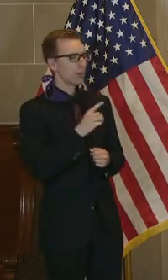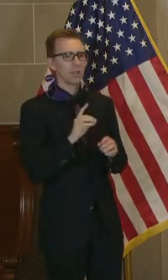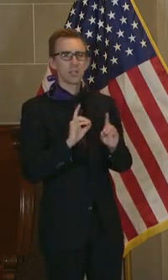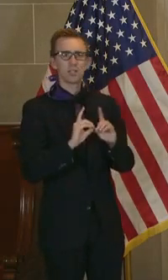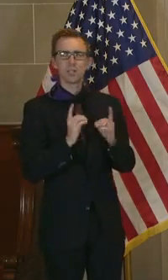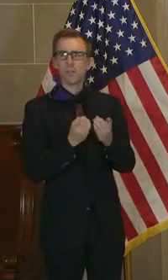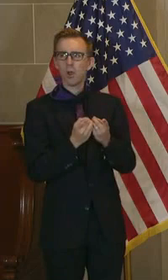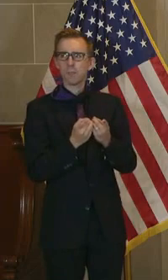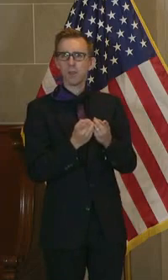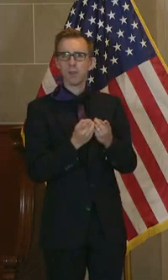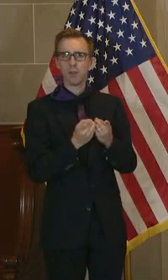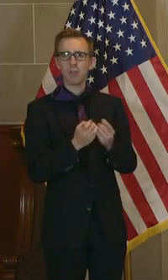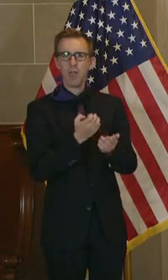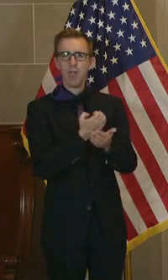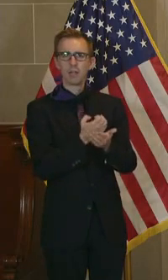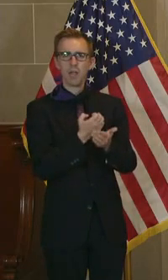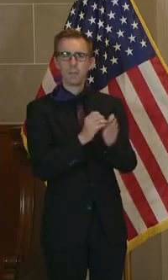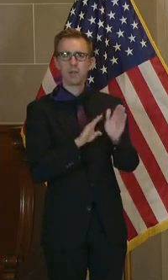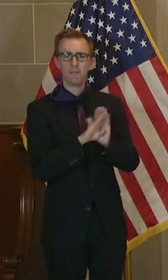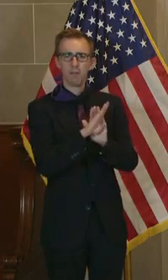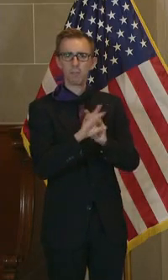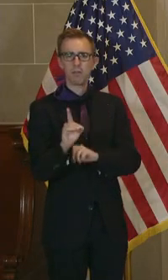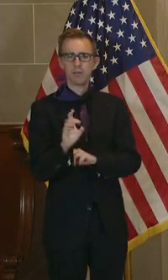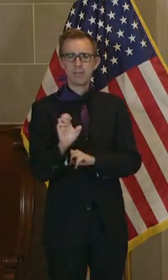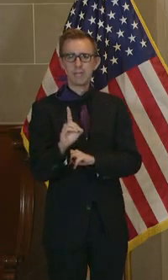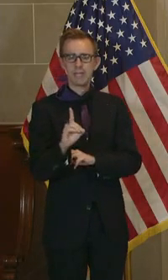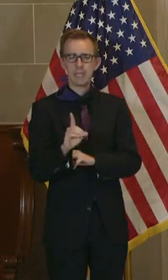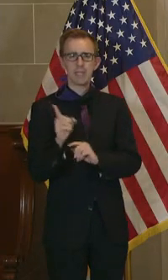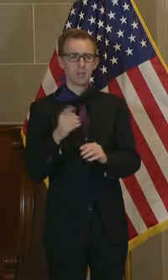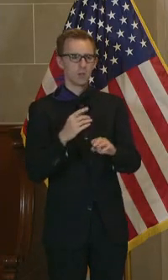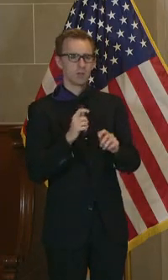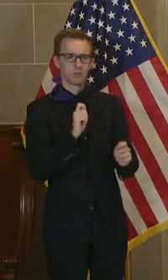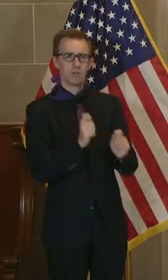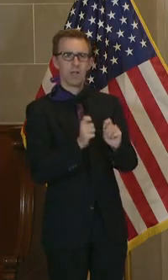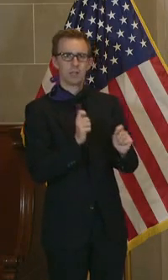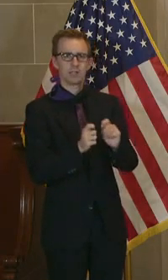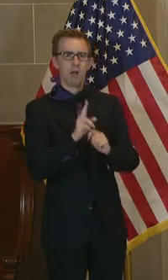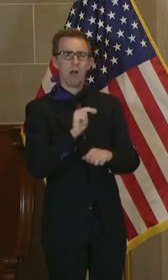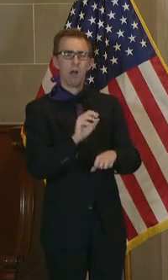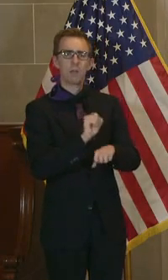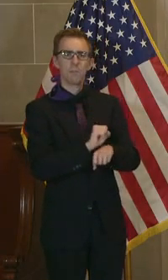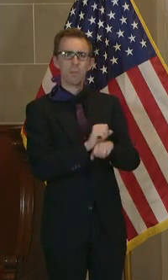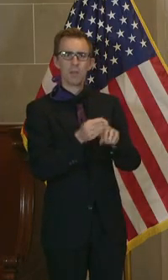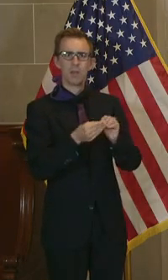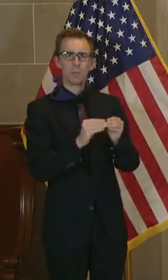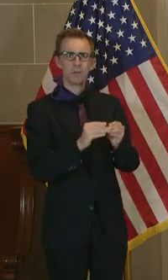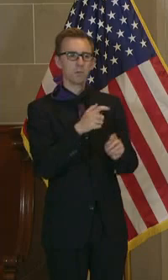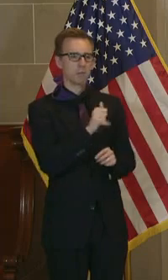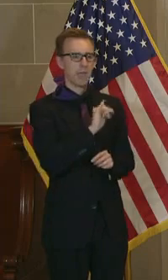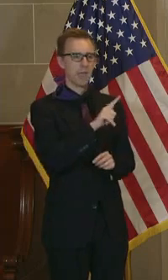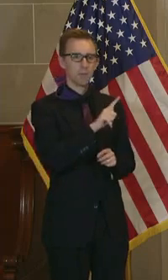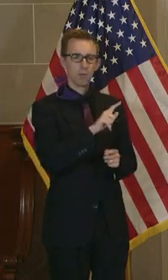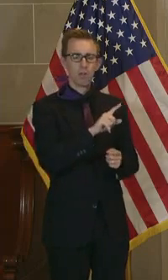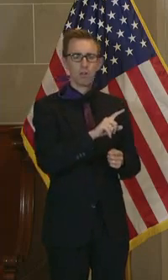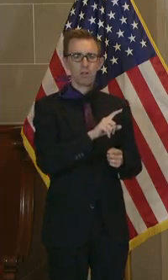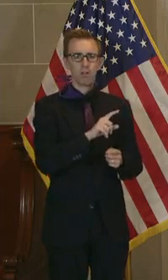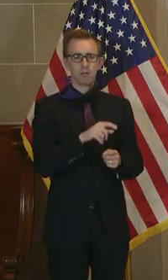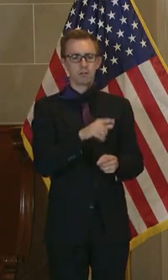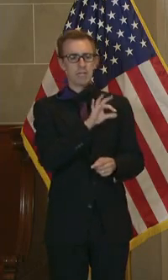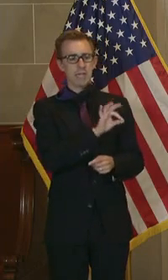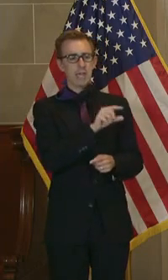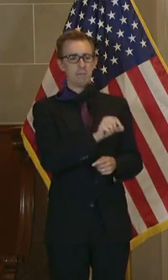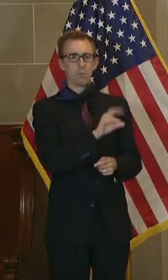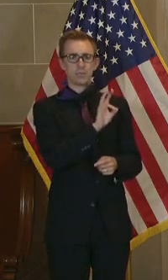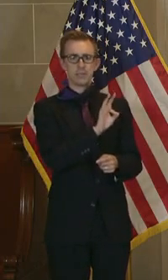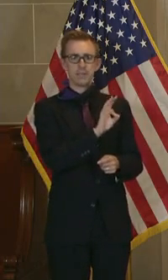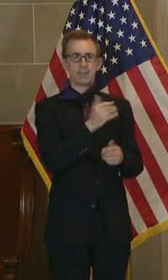of Economic Development revised the unemployment numbers from April from 9.7